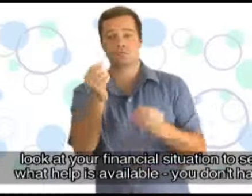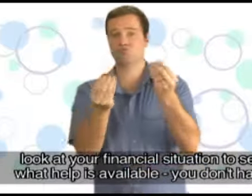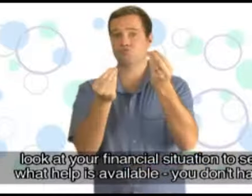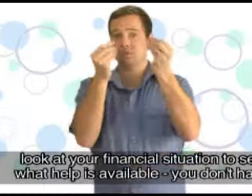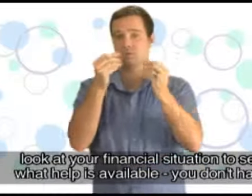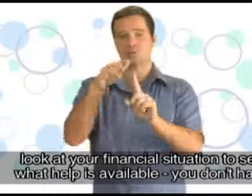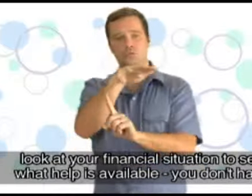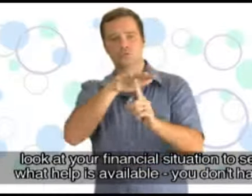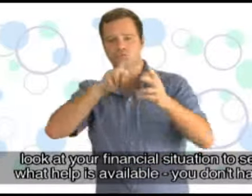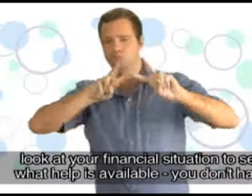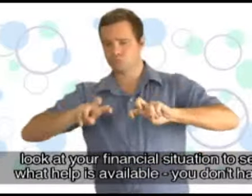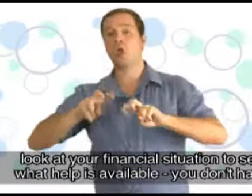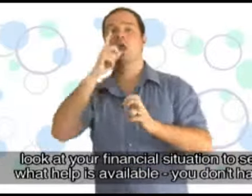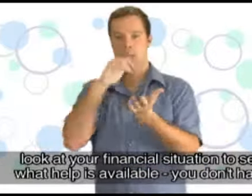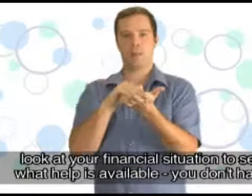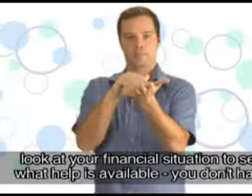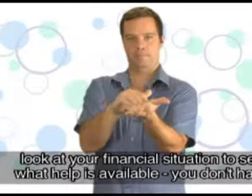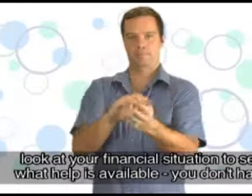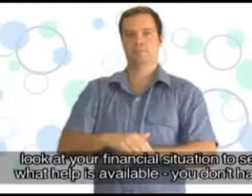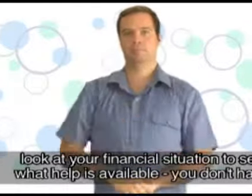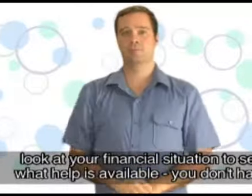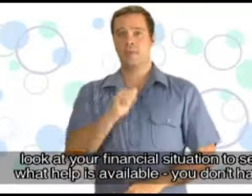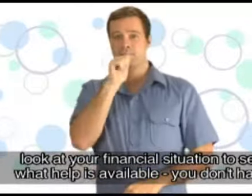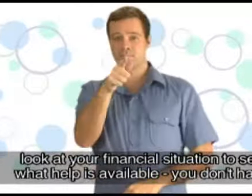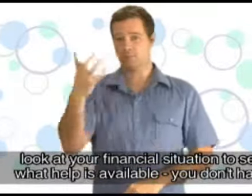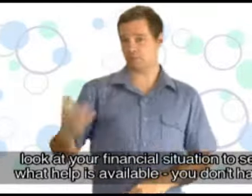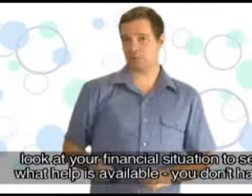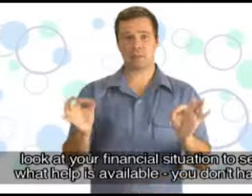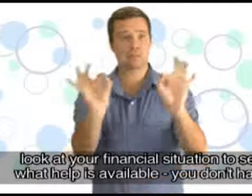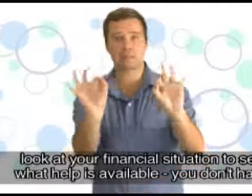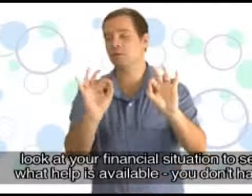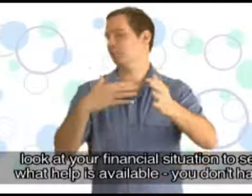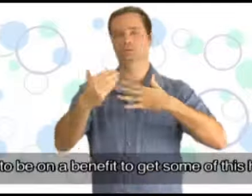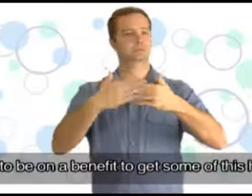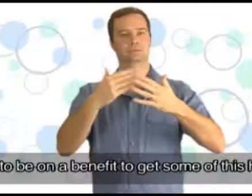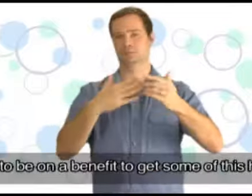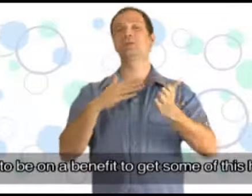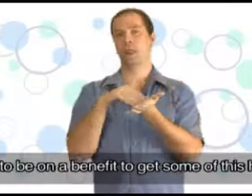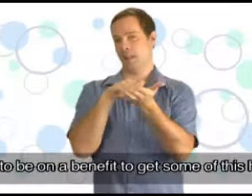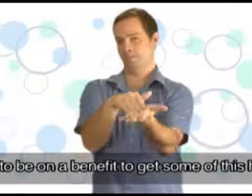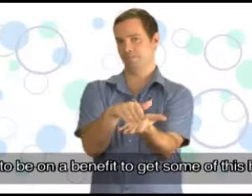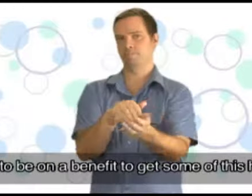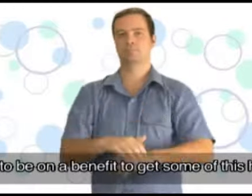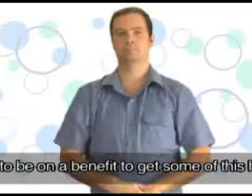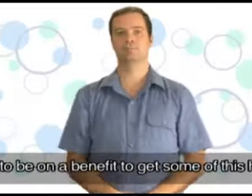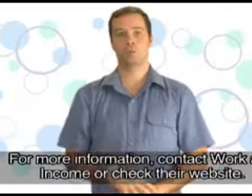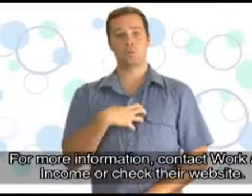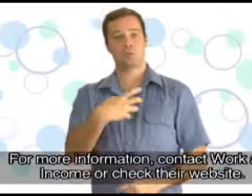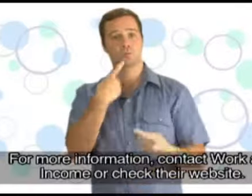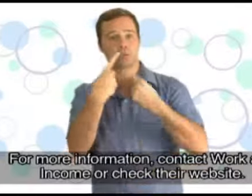look at your financial situation to see what help is available. You don't have to be on a benefit to get some of this help.